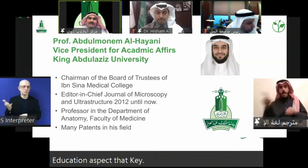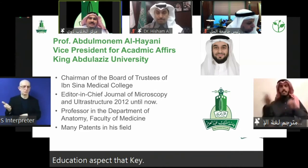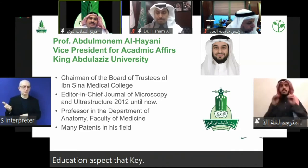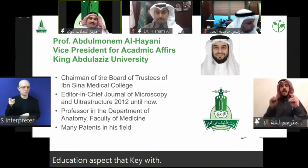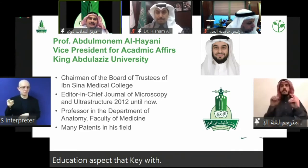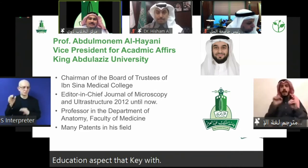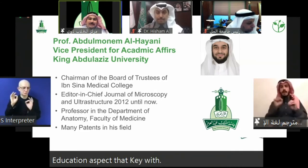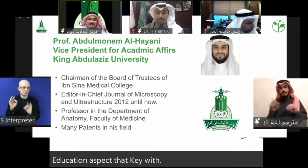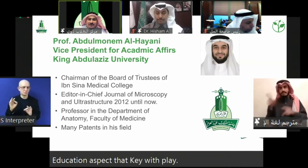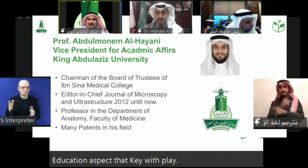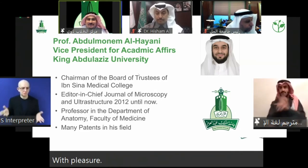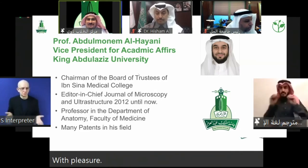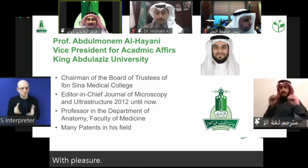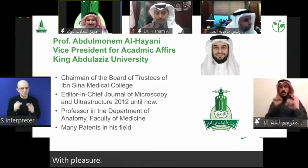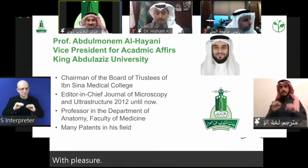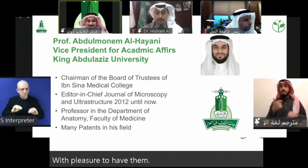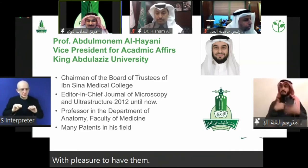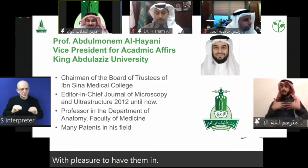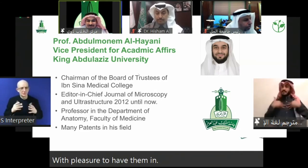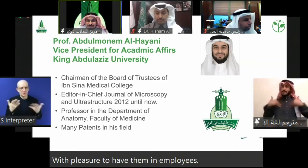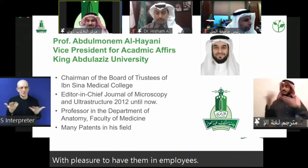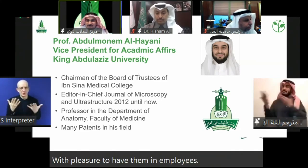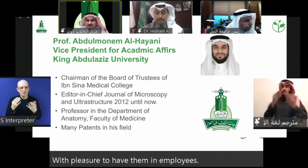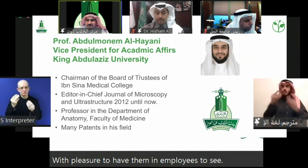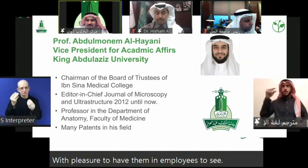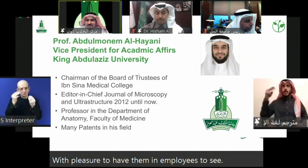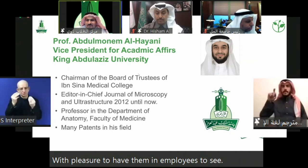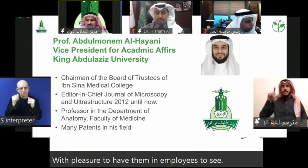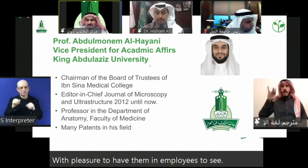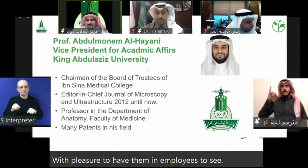With pleasure, Dr. Abdulmonem, please proceed.